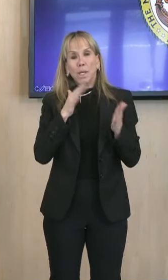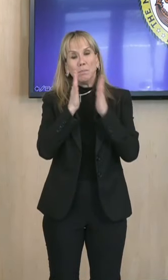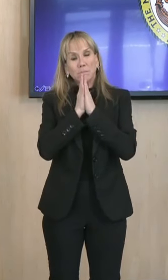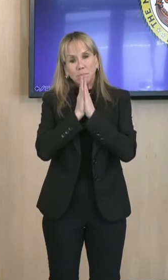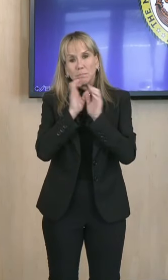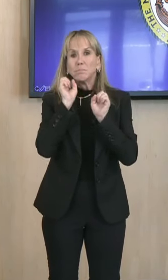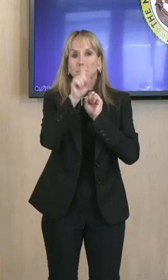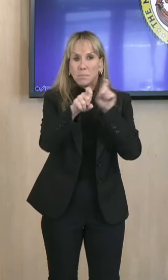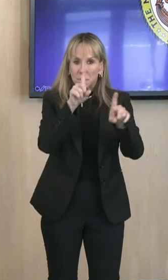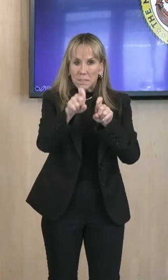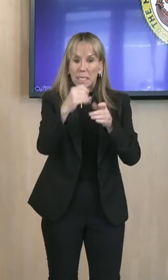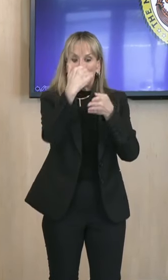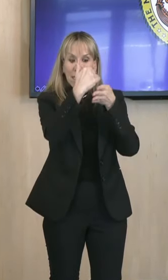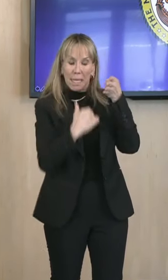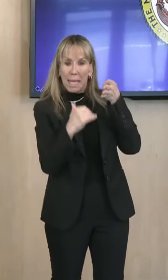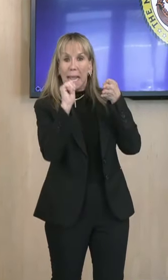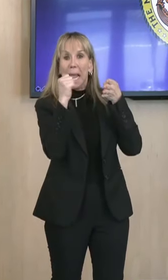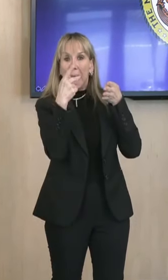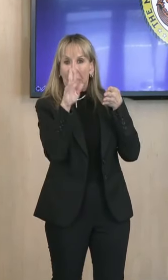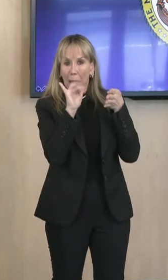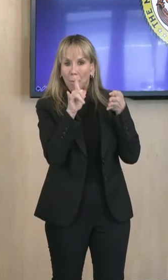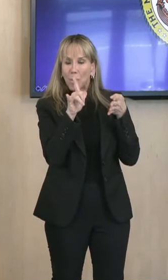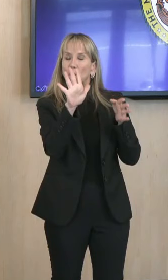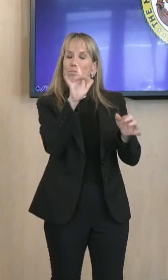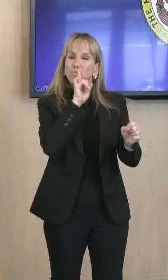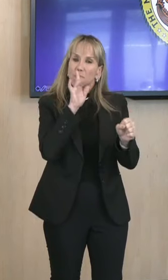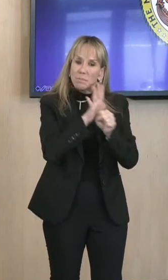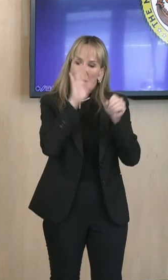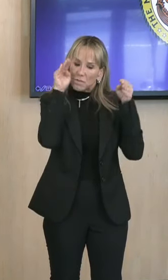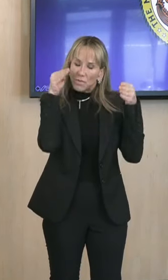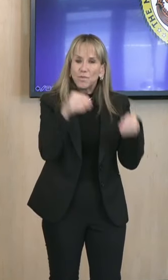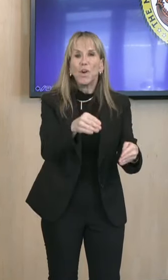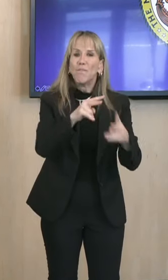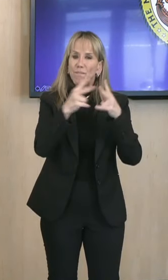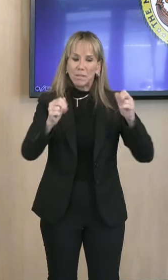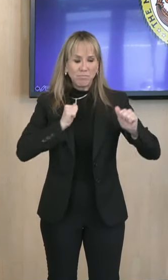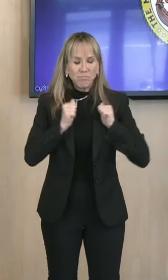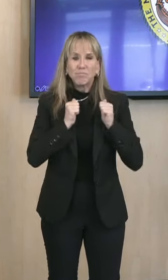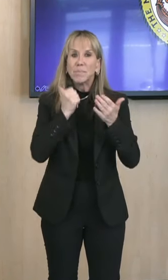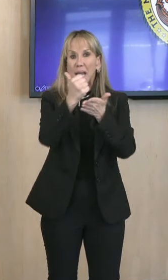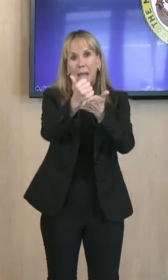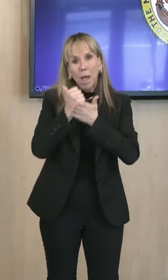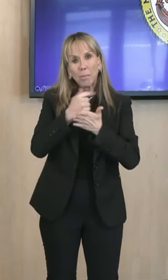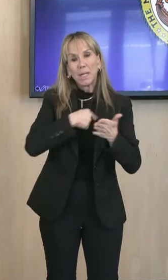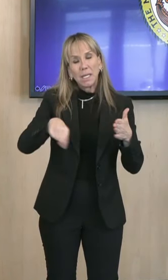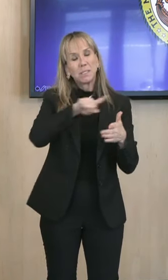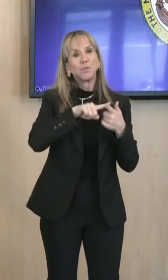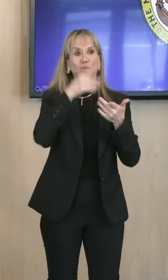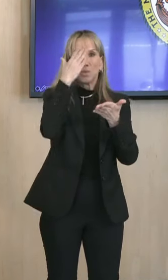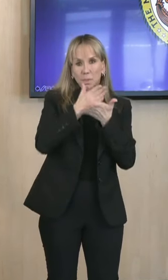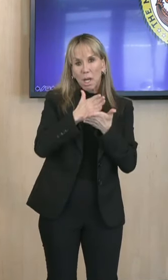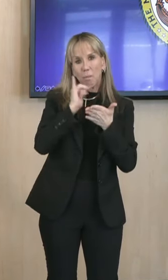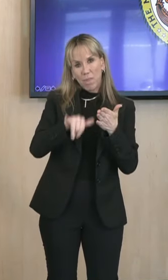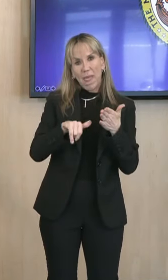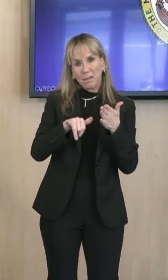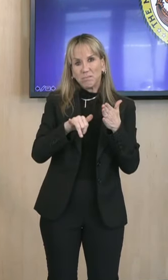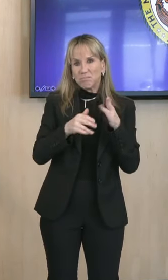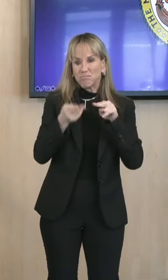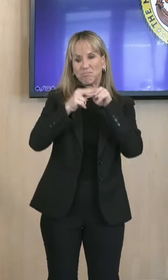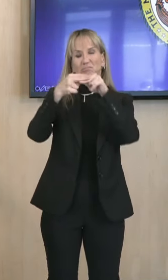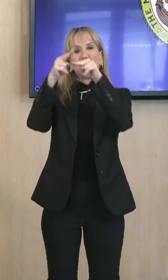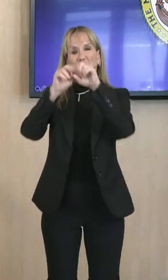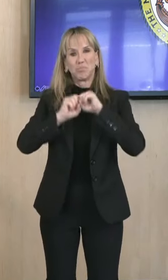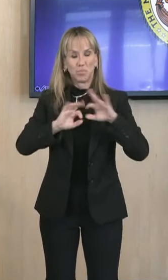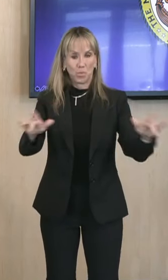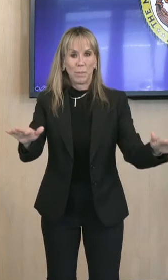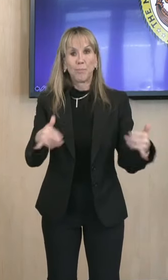spend the entire month of April very committed, very focused, very aggressively helping us all come together to stop the spread. And with that, I will turn it